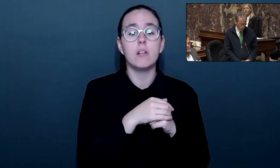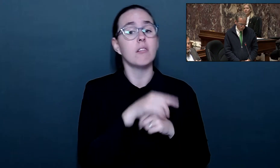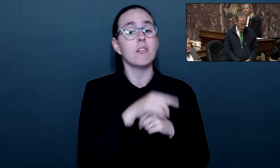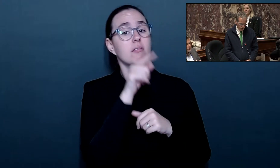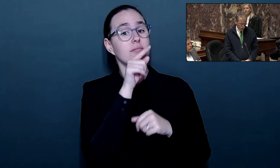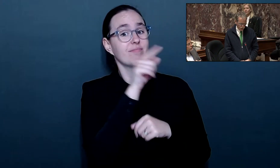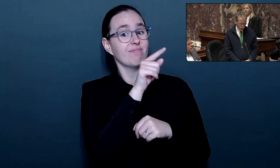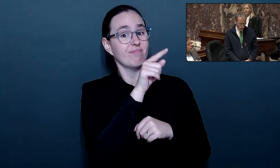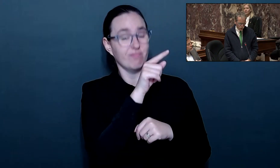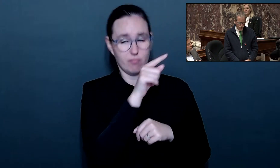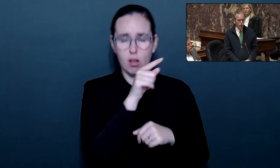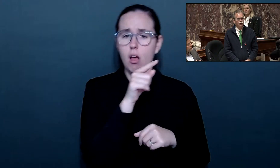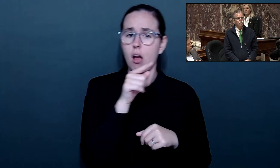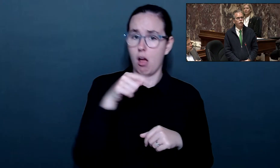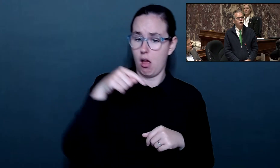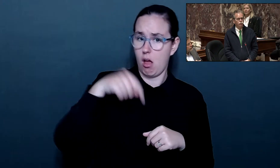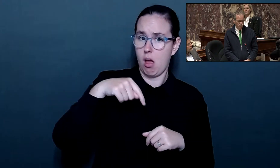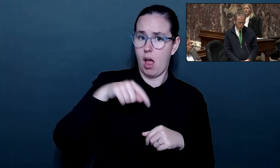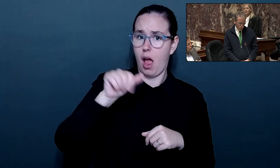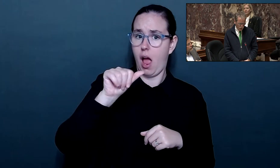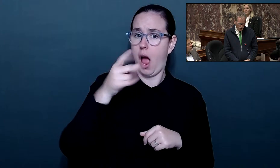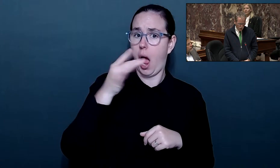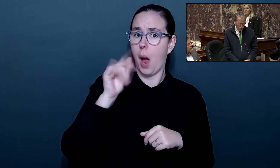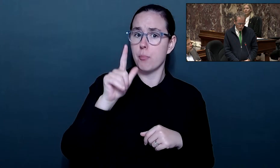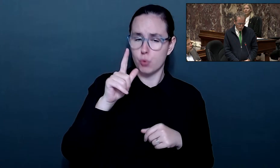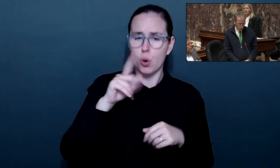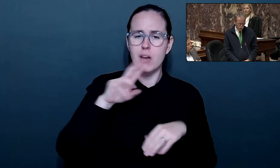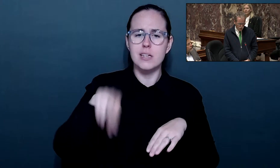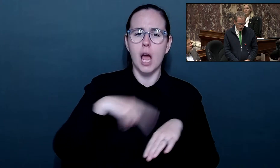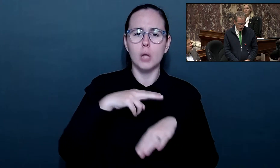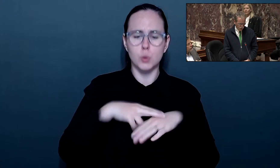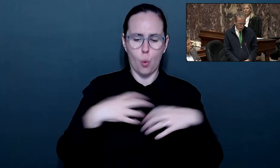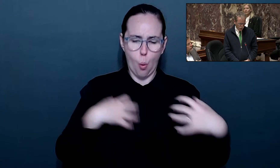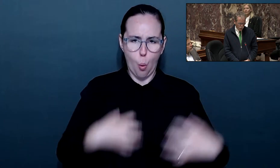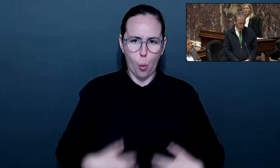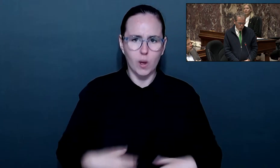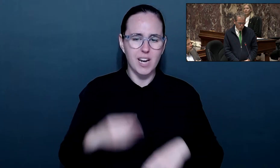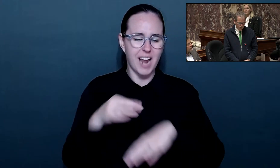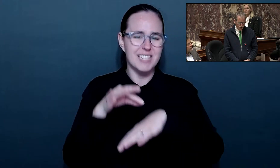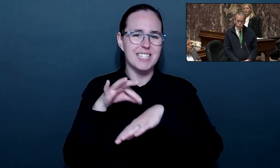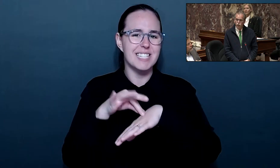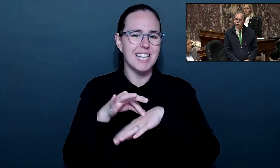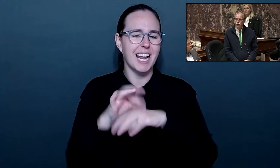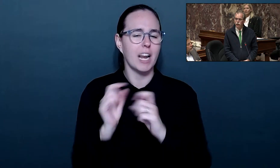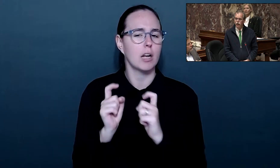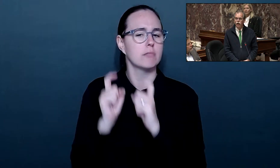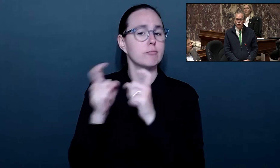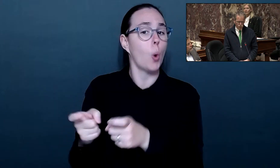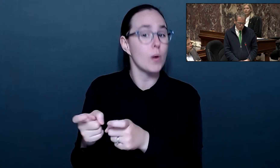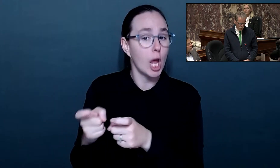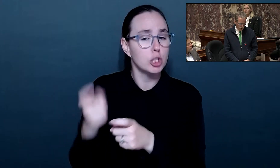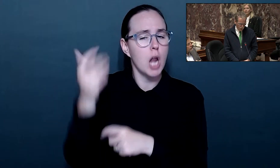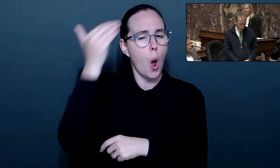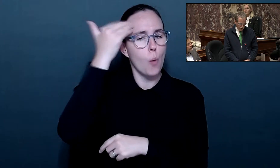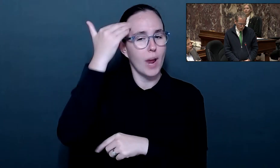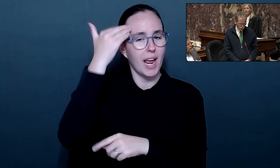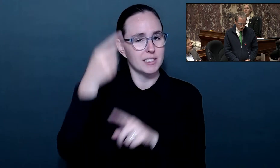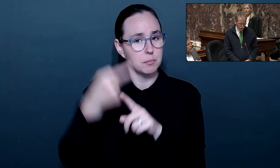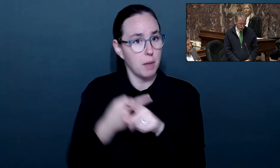Olivia is here today as a volunteer with the BC Transplant. When Olivia's brother,